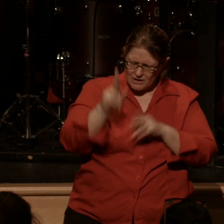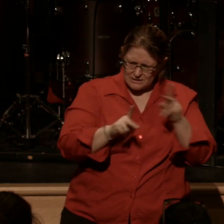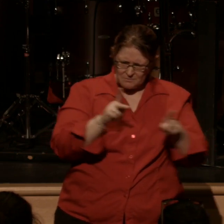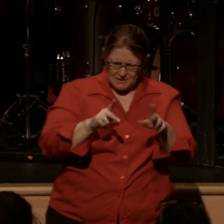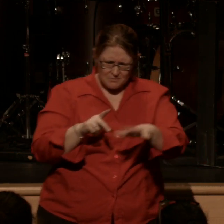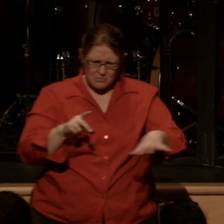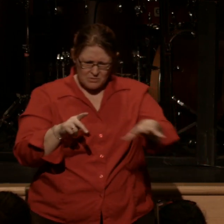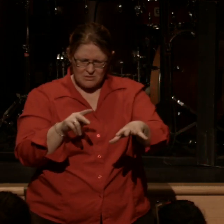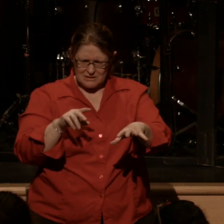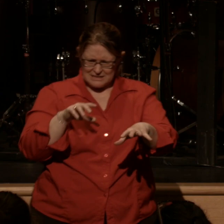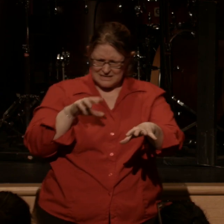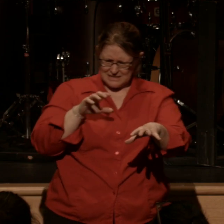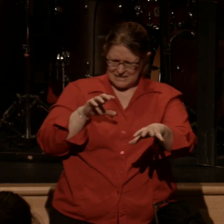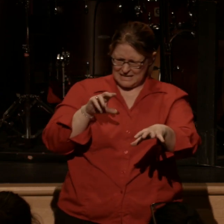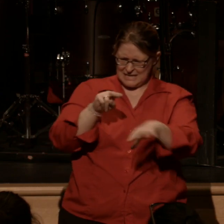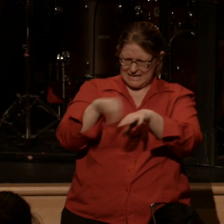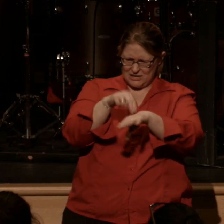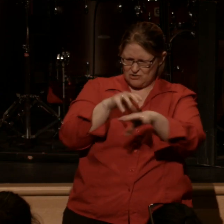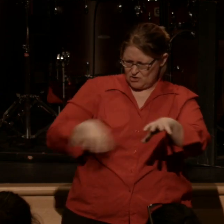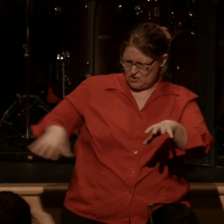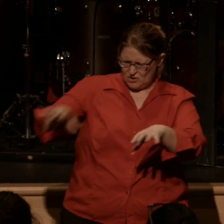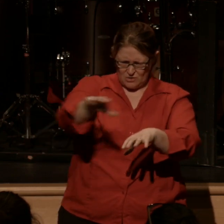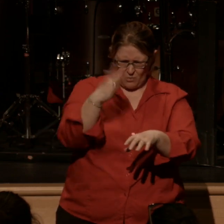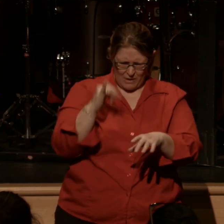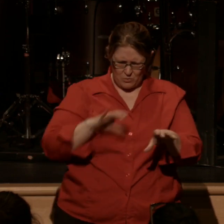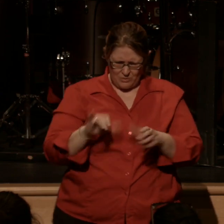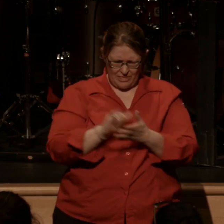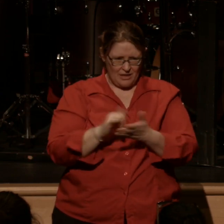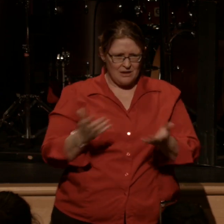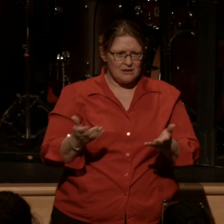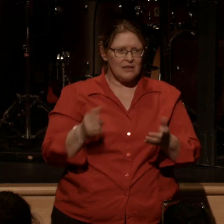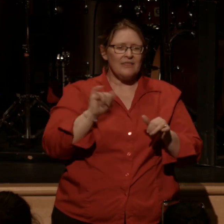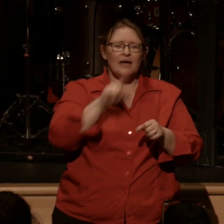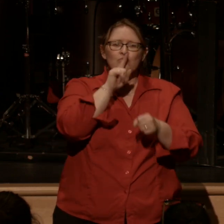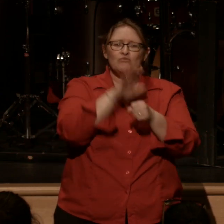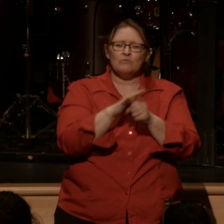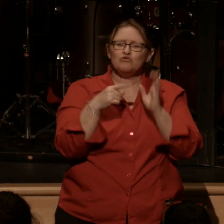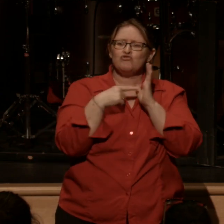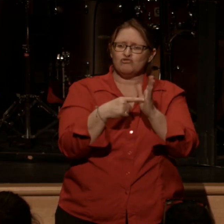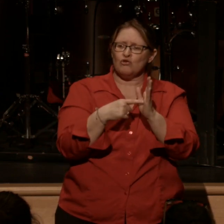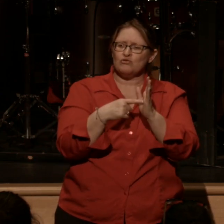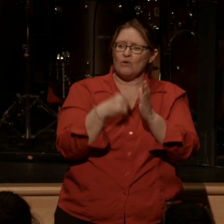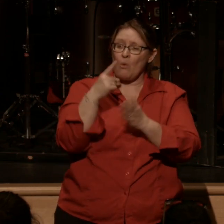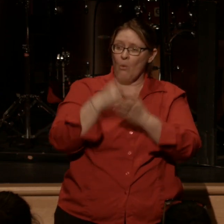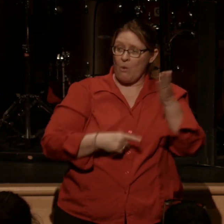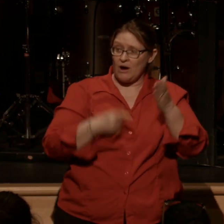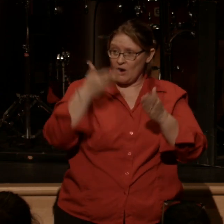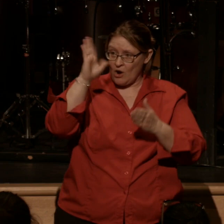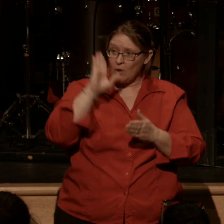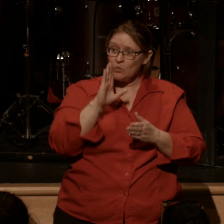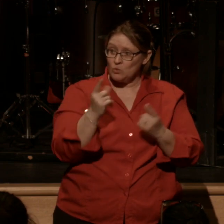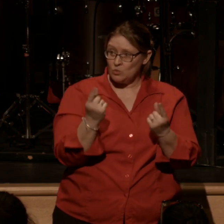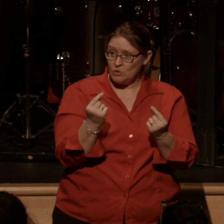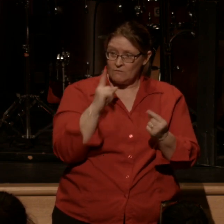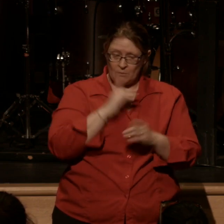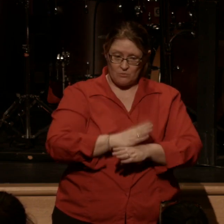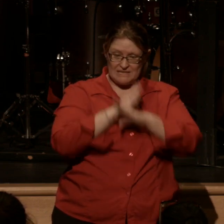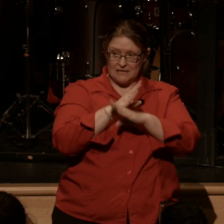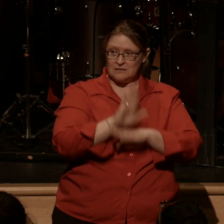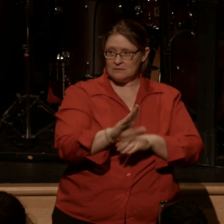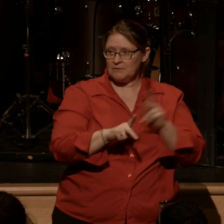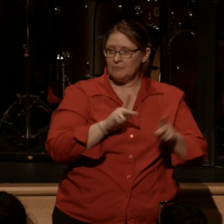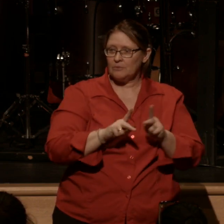and the nations around him like that? This promise shows us to what extent God would go to protect his